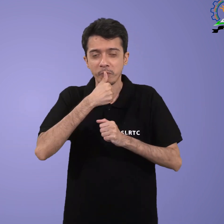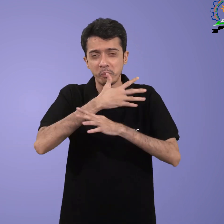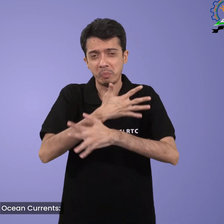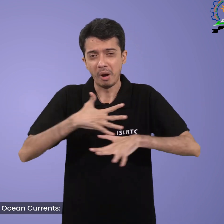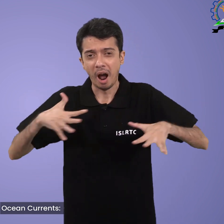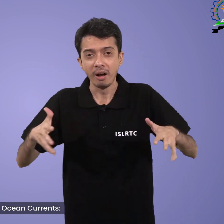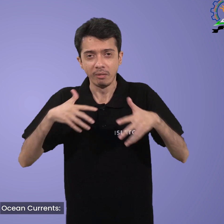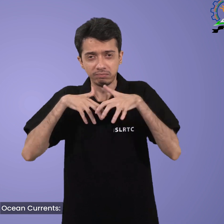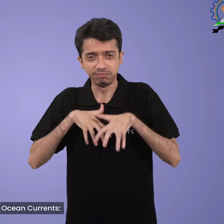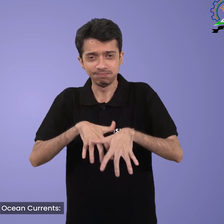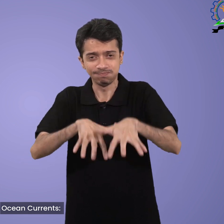Ocean currents.